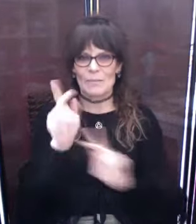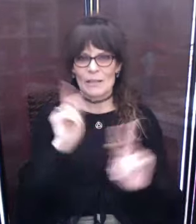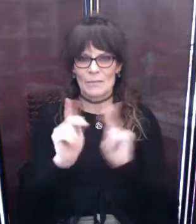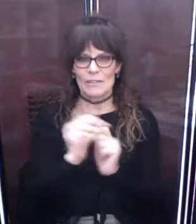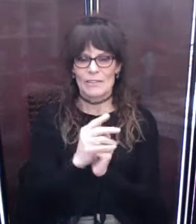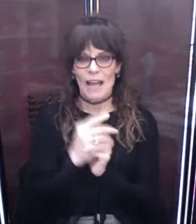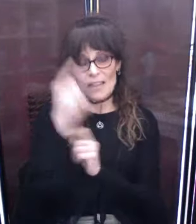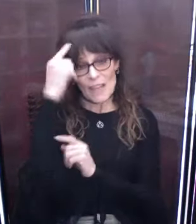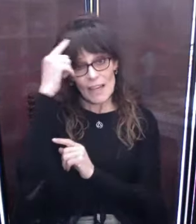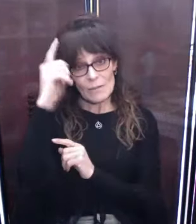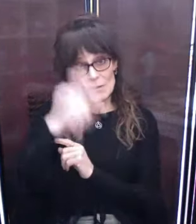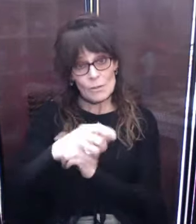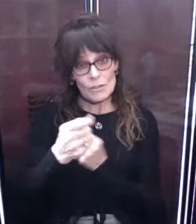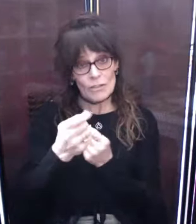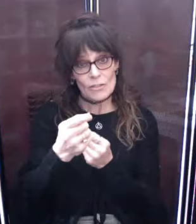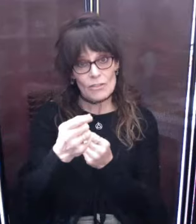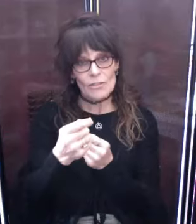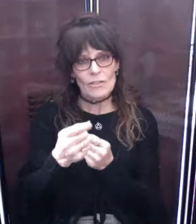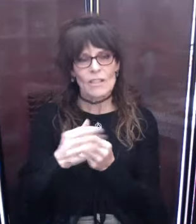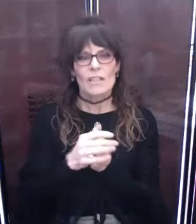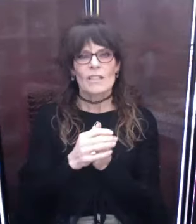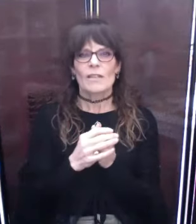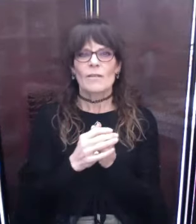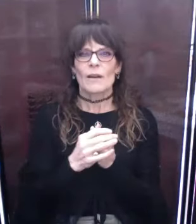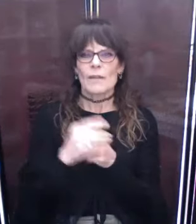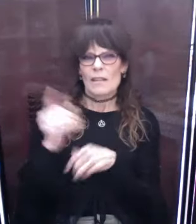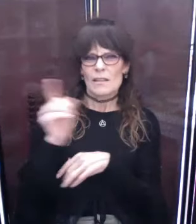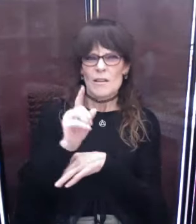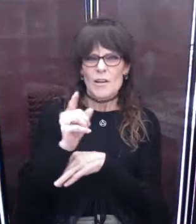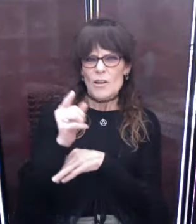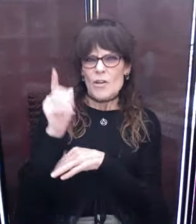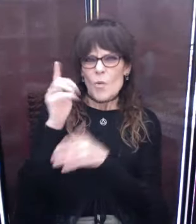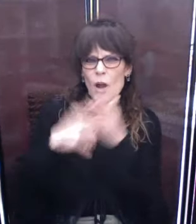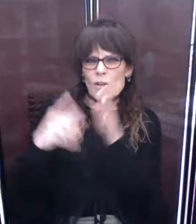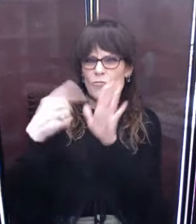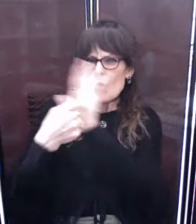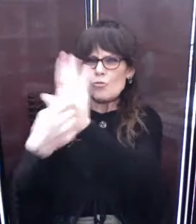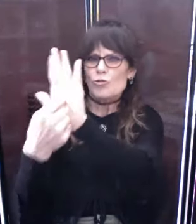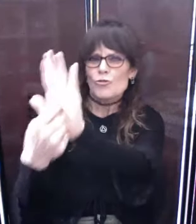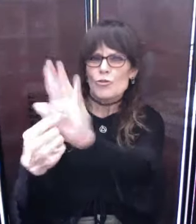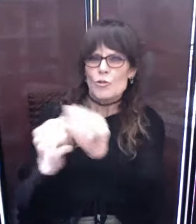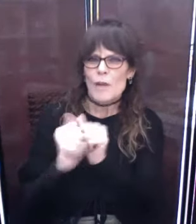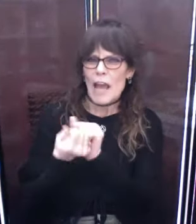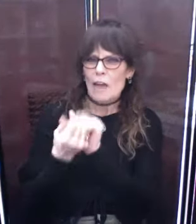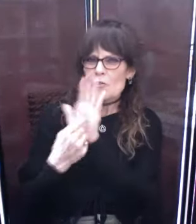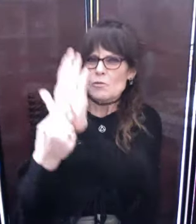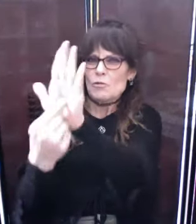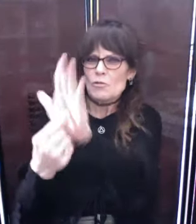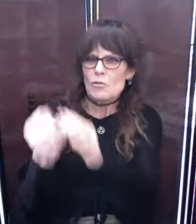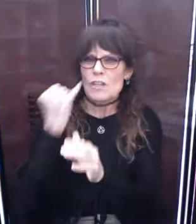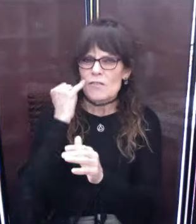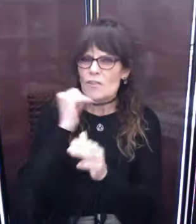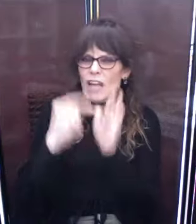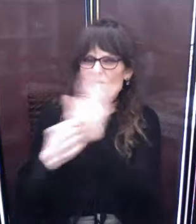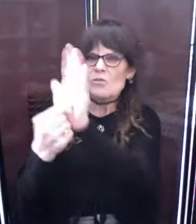do. I went around wagging my fingers at people and telling them this is what you're supposed to do and this is how you're supposed to do it. And if you're not doing this, you're not doing AA and